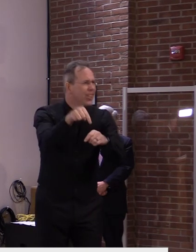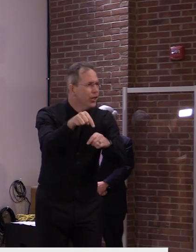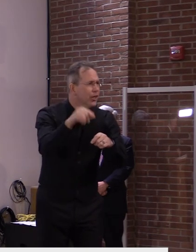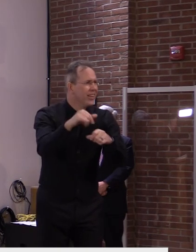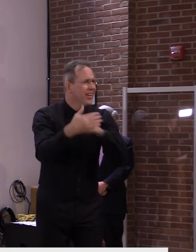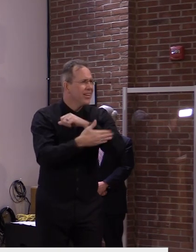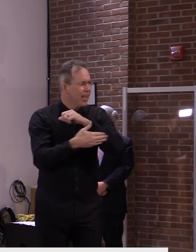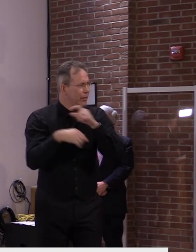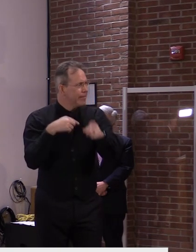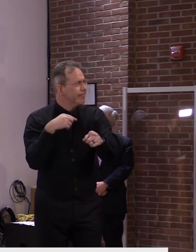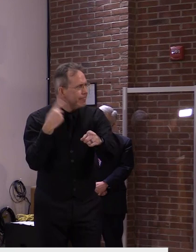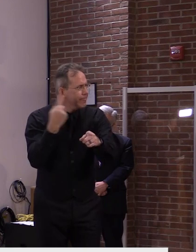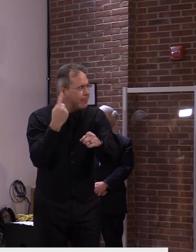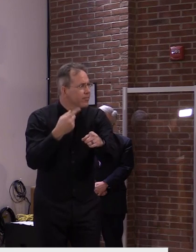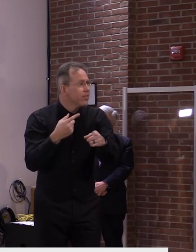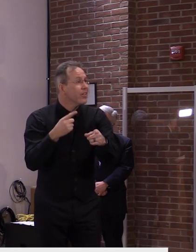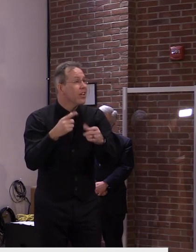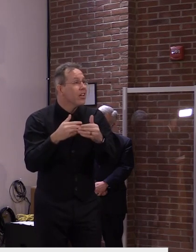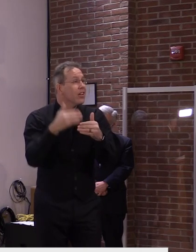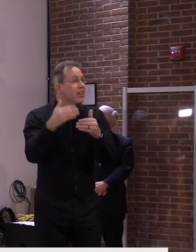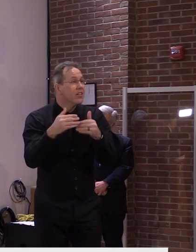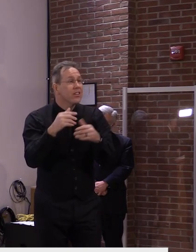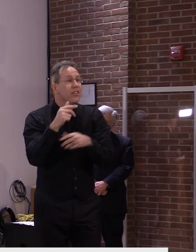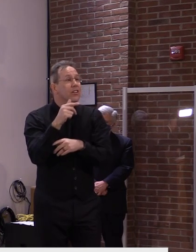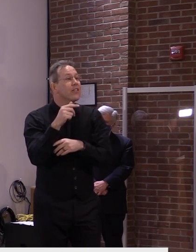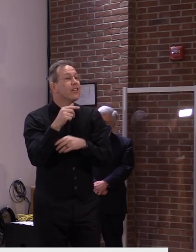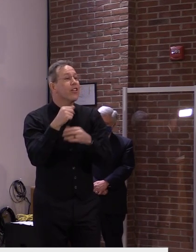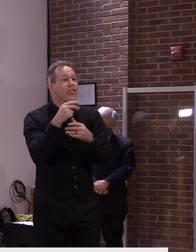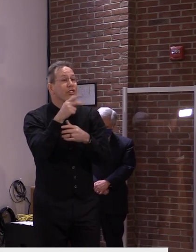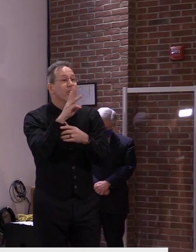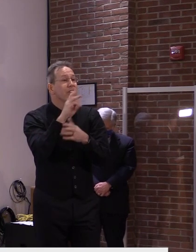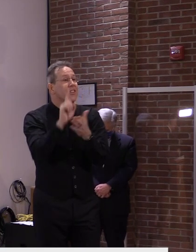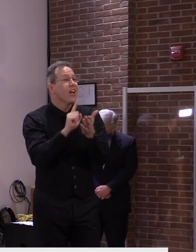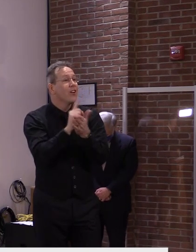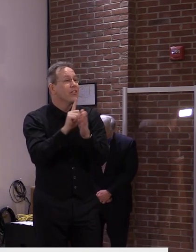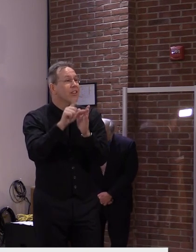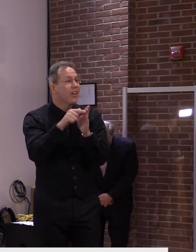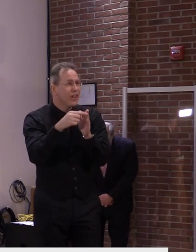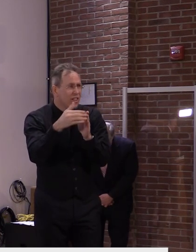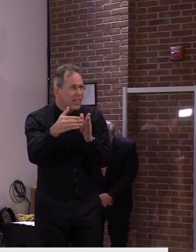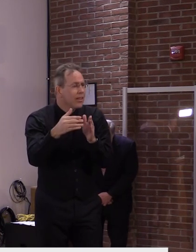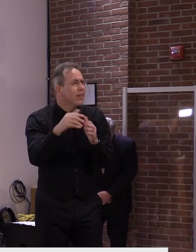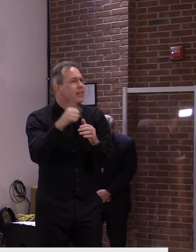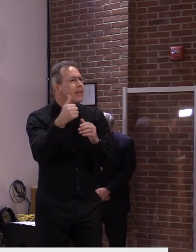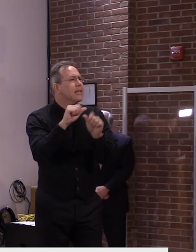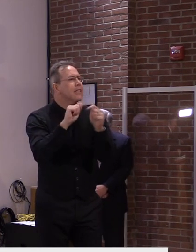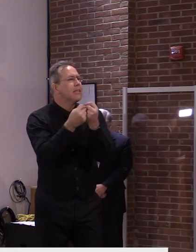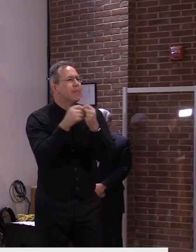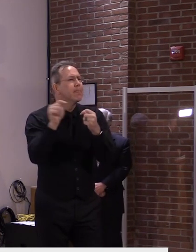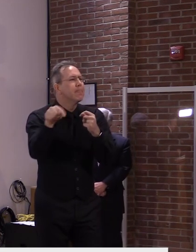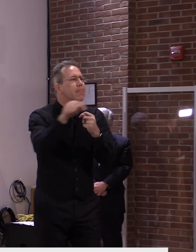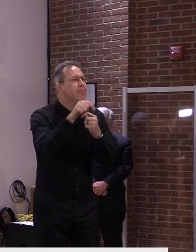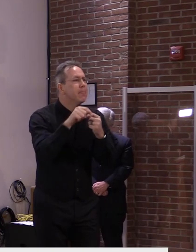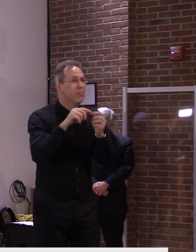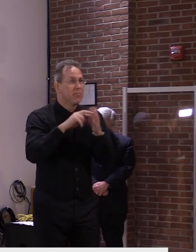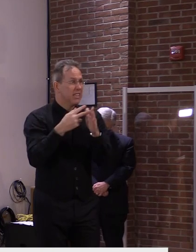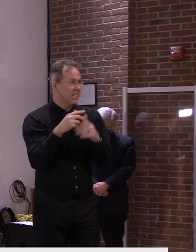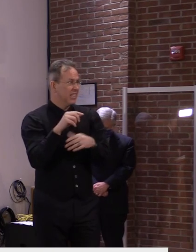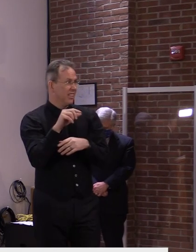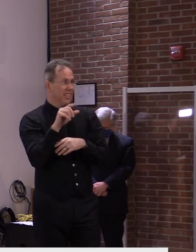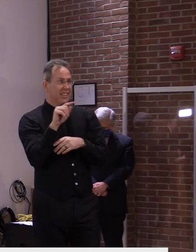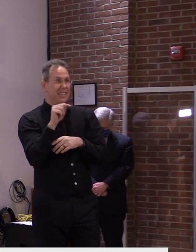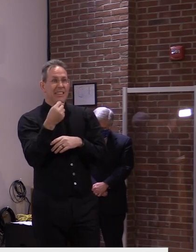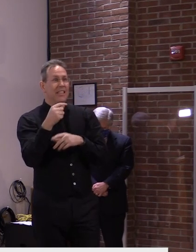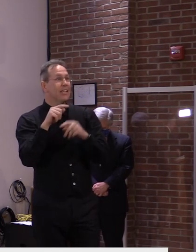going to see 10 teams play, either teams coming from other counties or Franklin